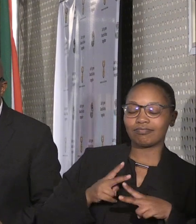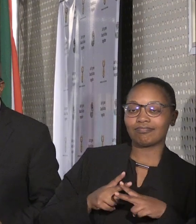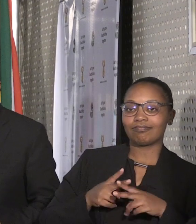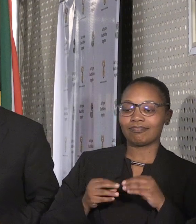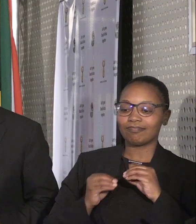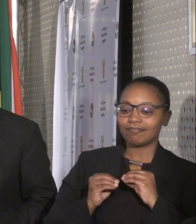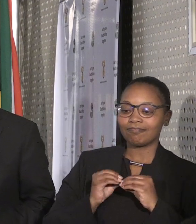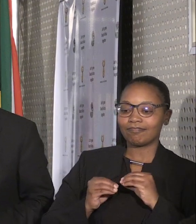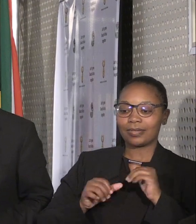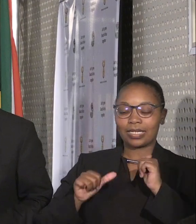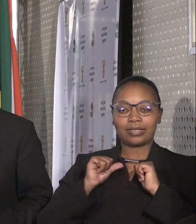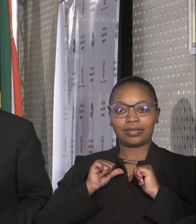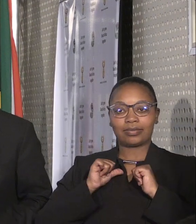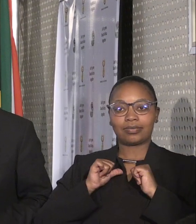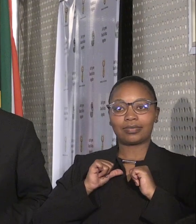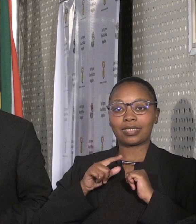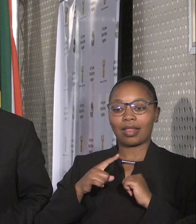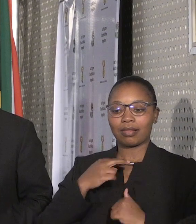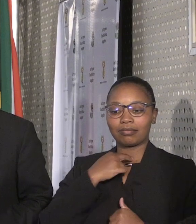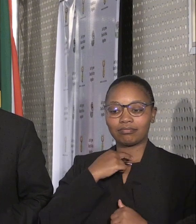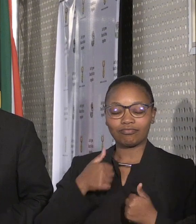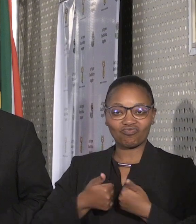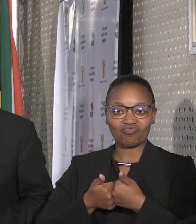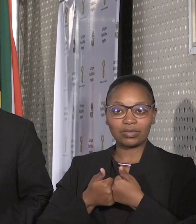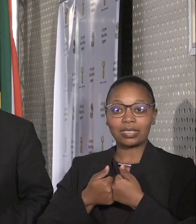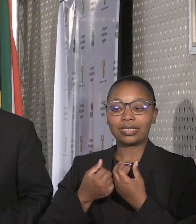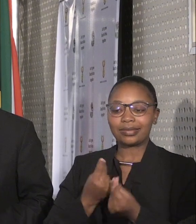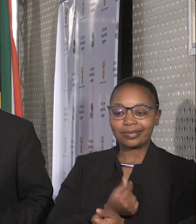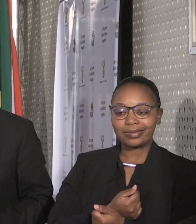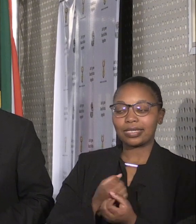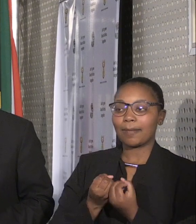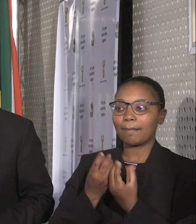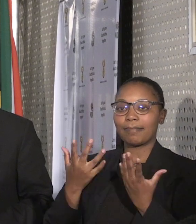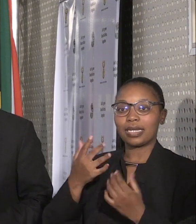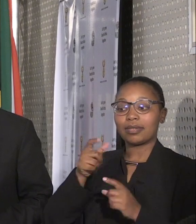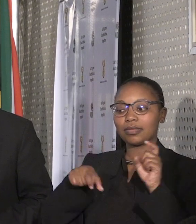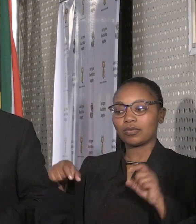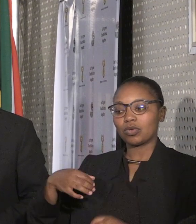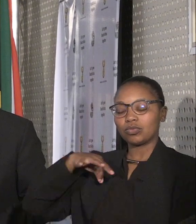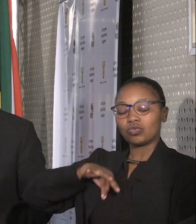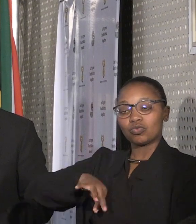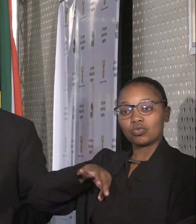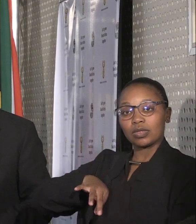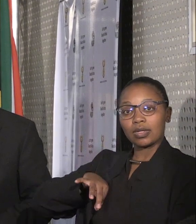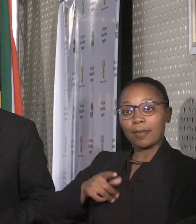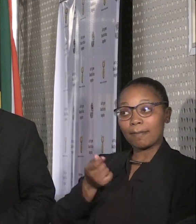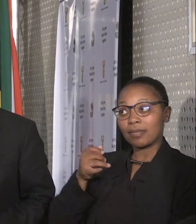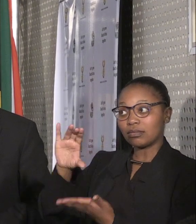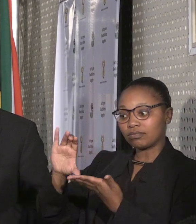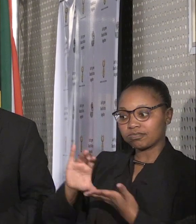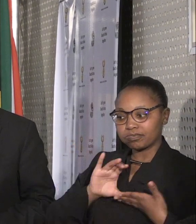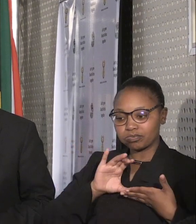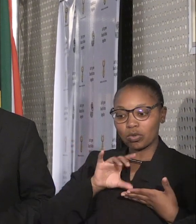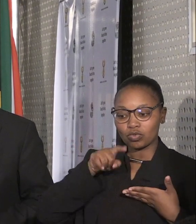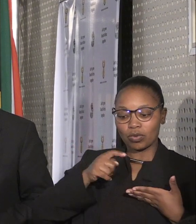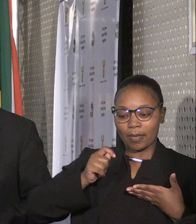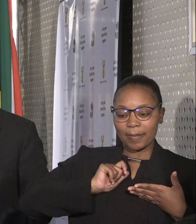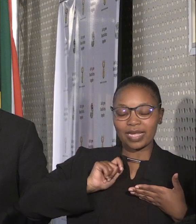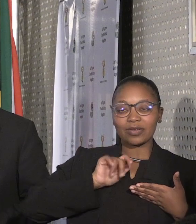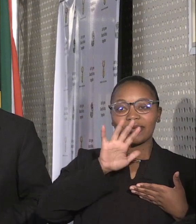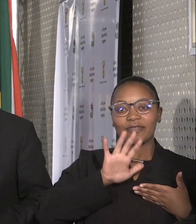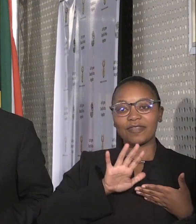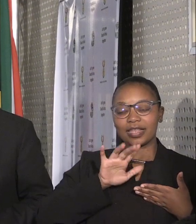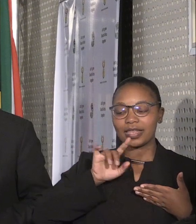Regrettably, this resulted in some social grants beneficiaries that were due to be paid on the 5th and 6th